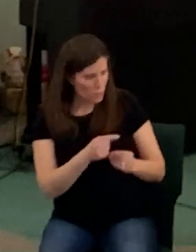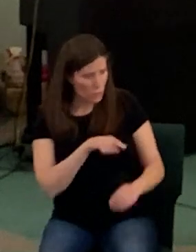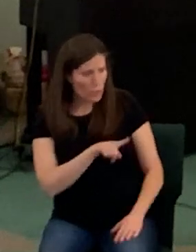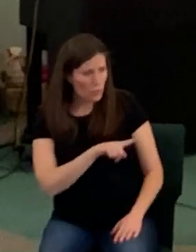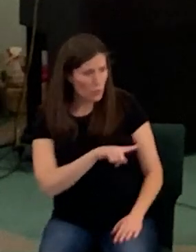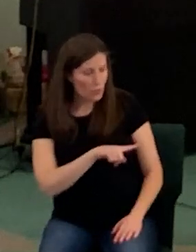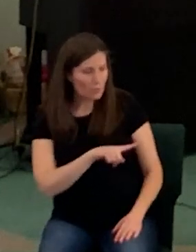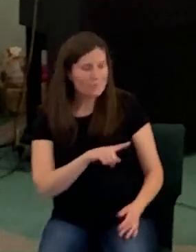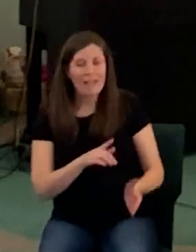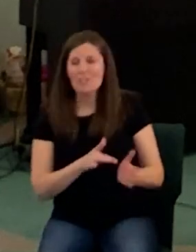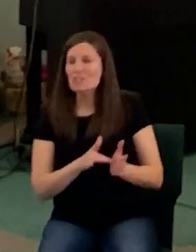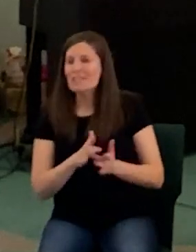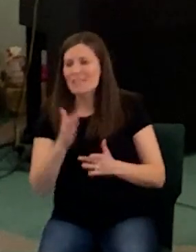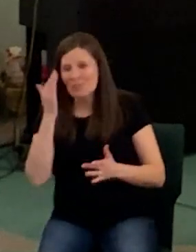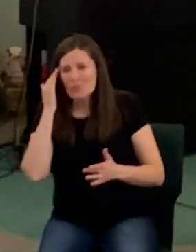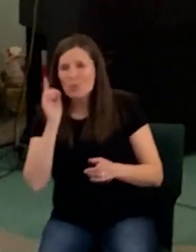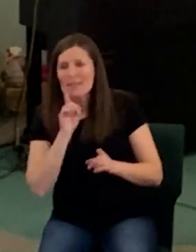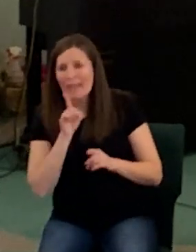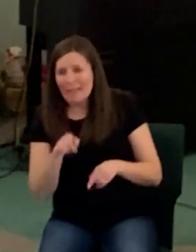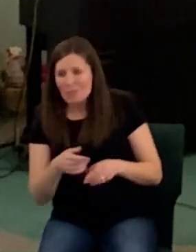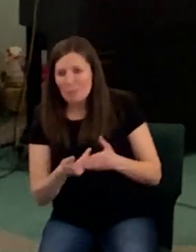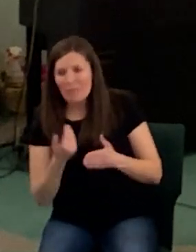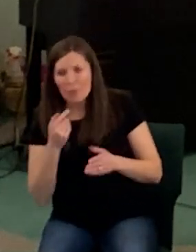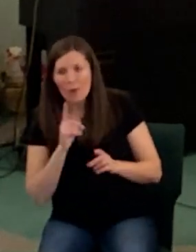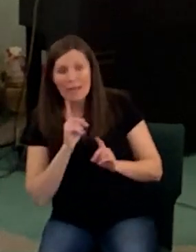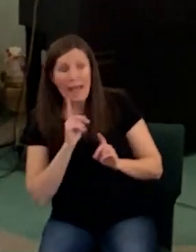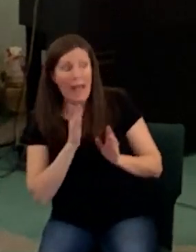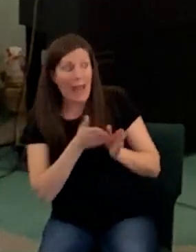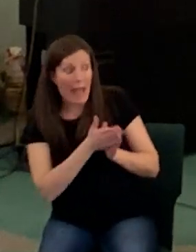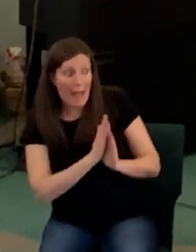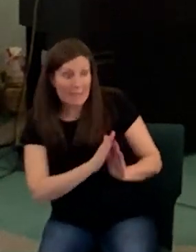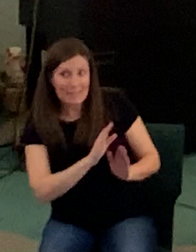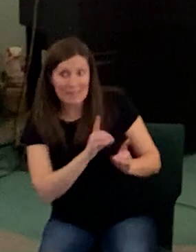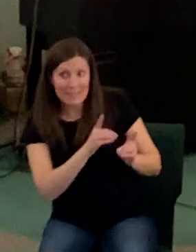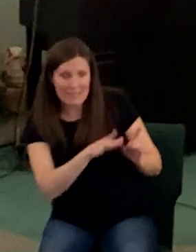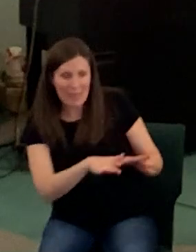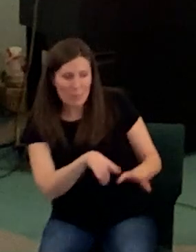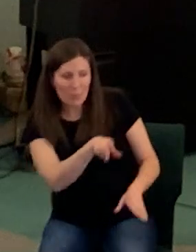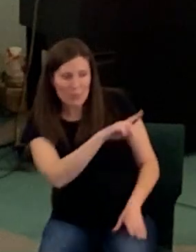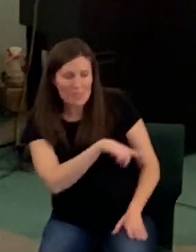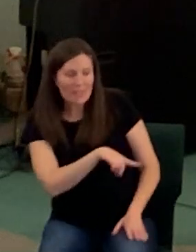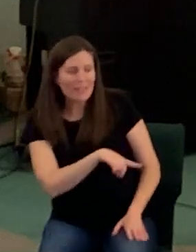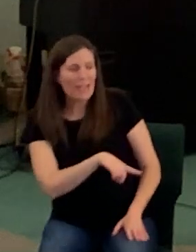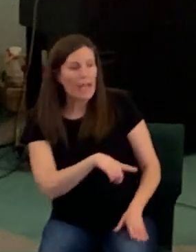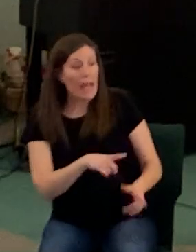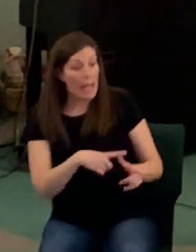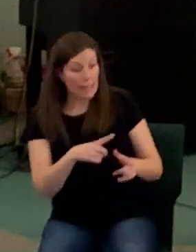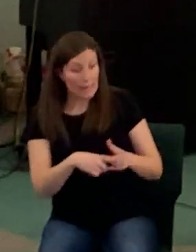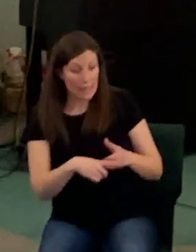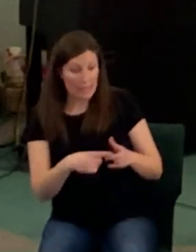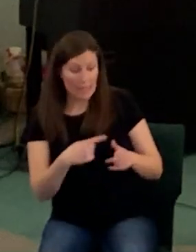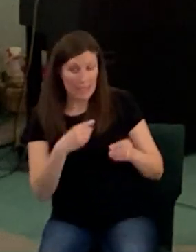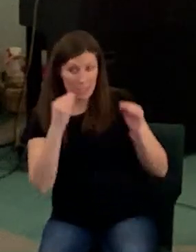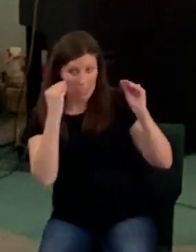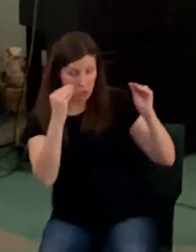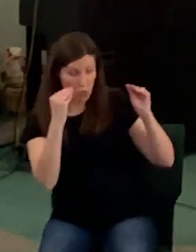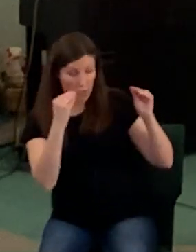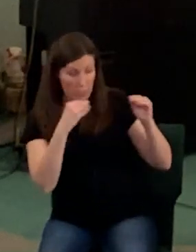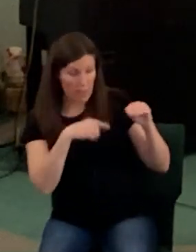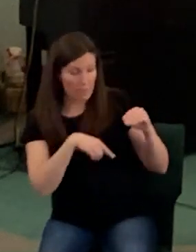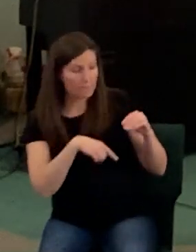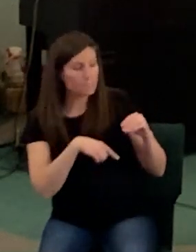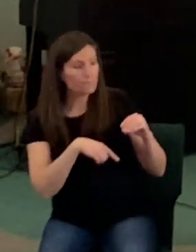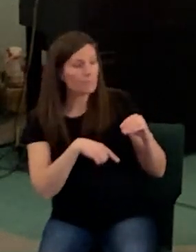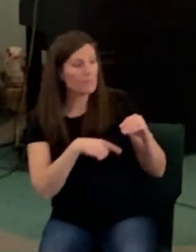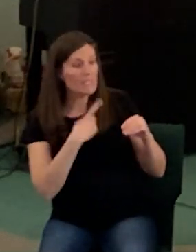the answer to the question before he asked. Then he gives them some direction. He says, cast the